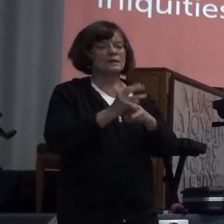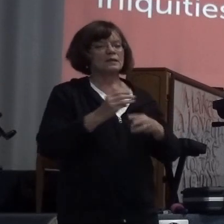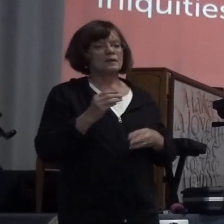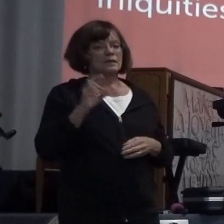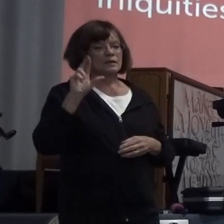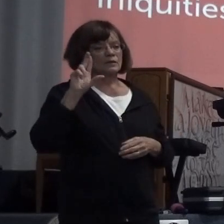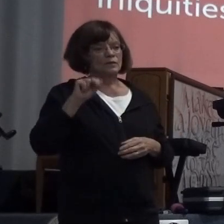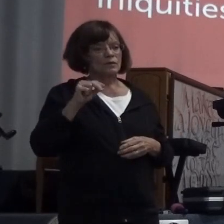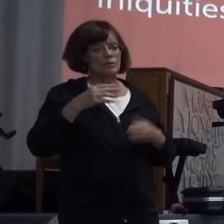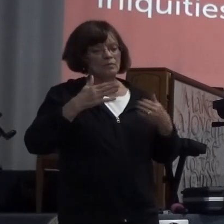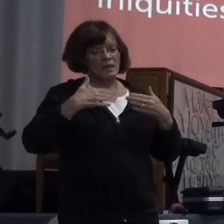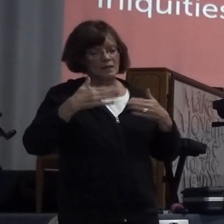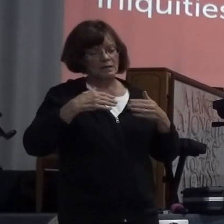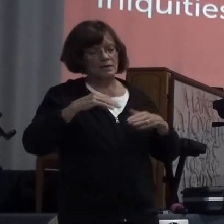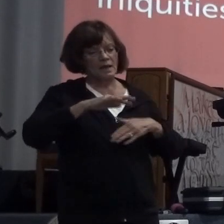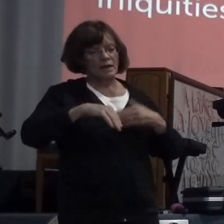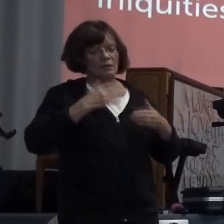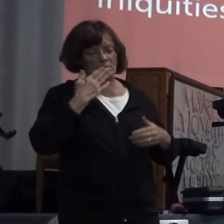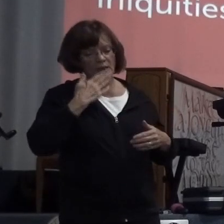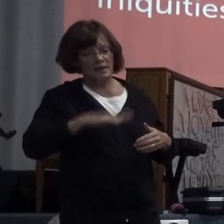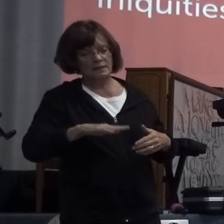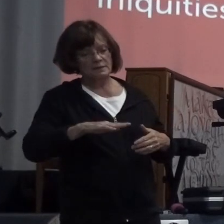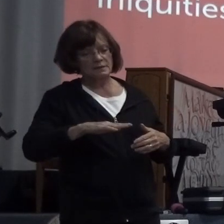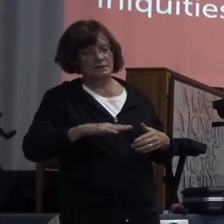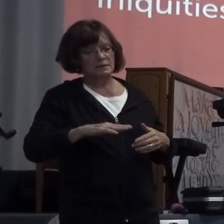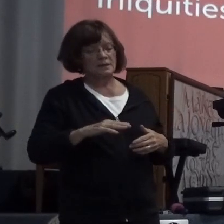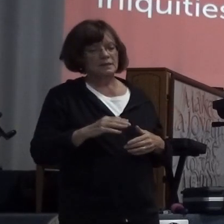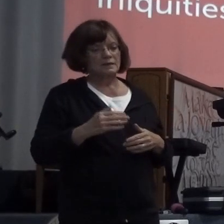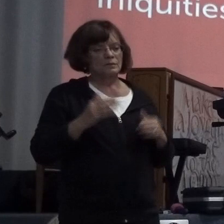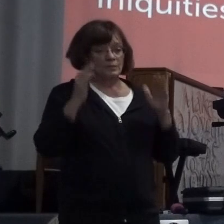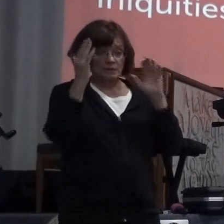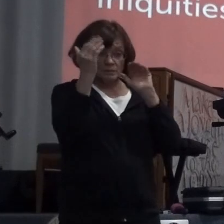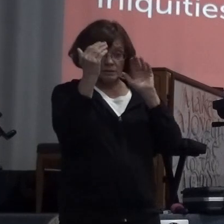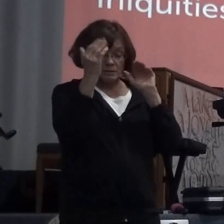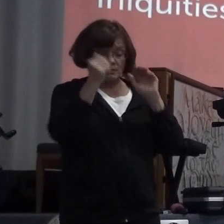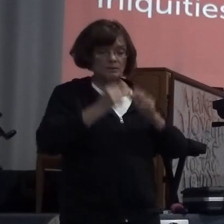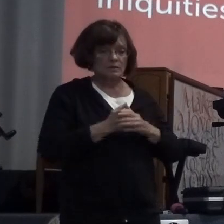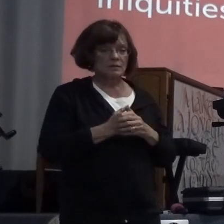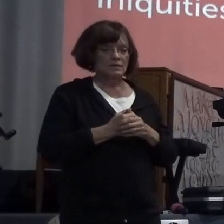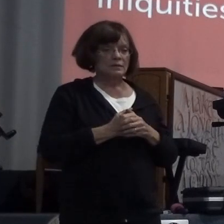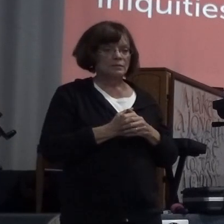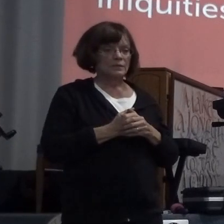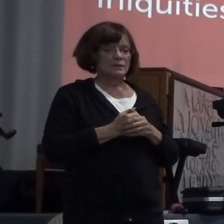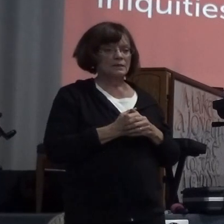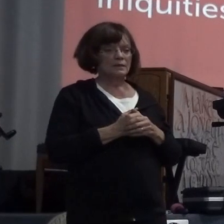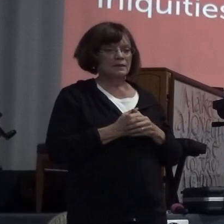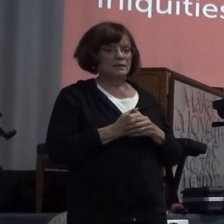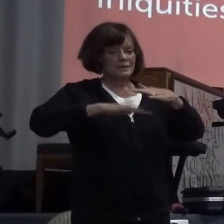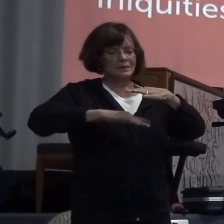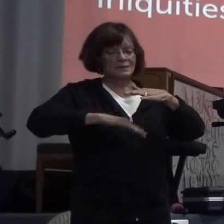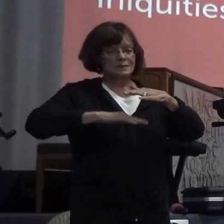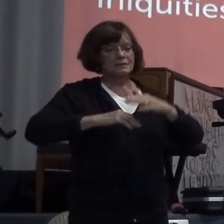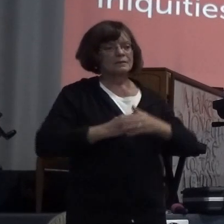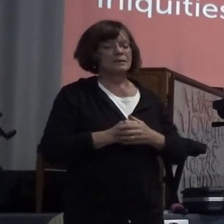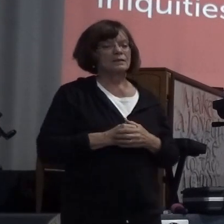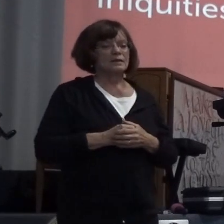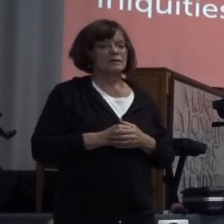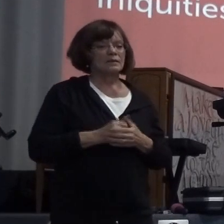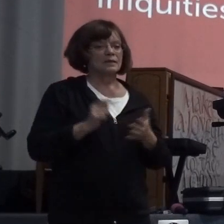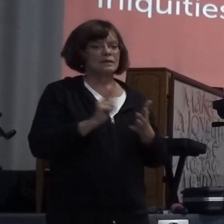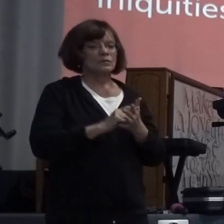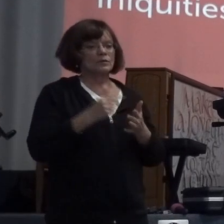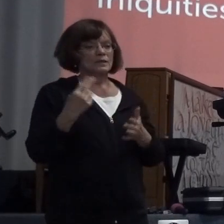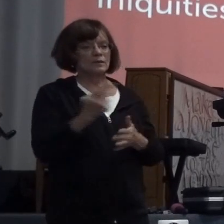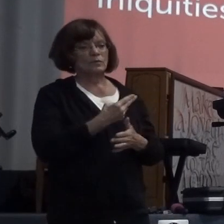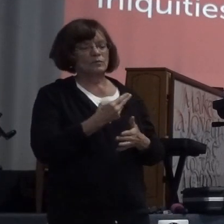seem, they will always be less than we deserve. So Psalm 103:10 says, He does not deal with